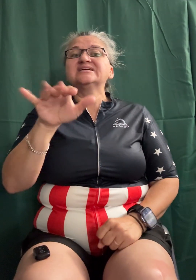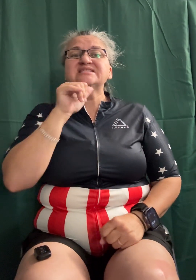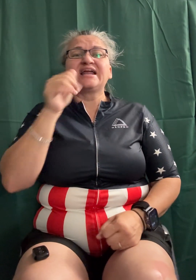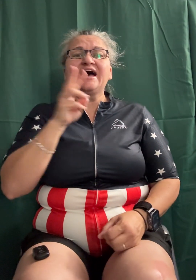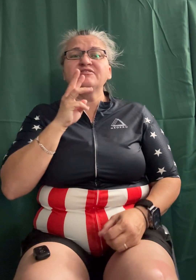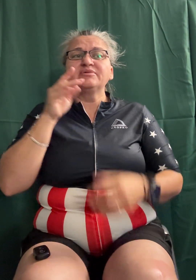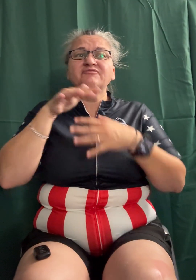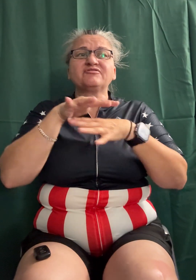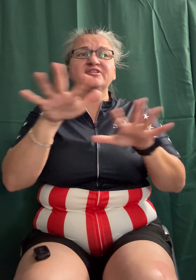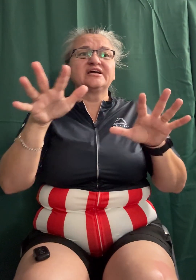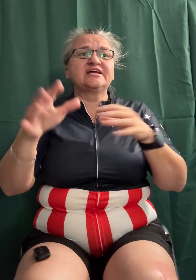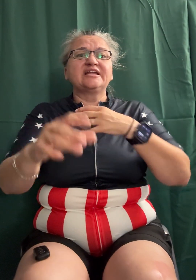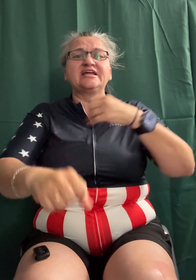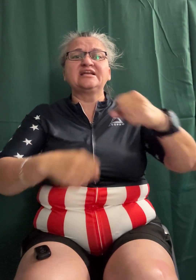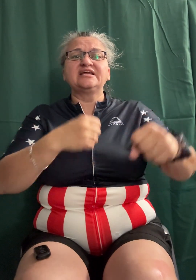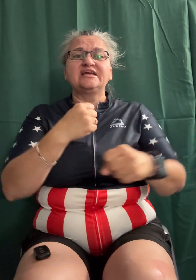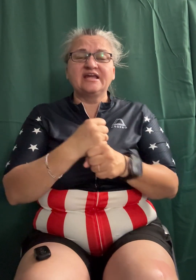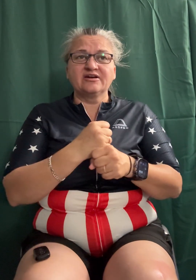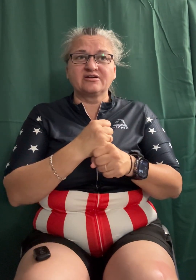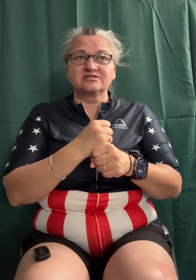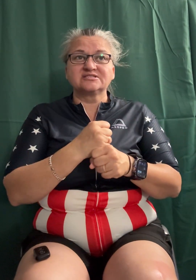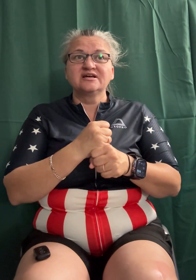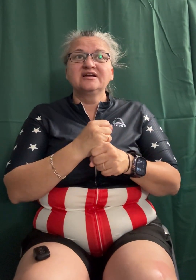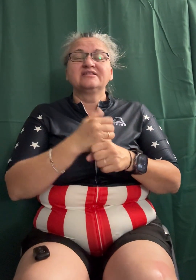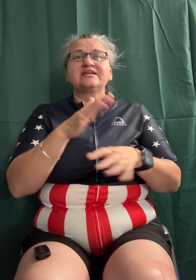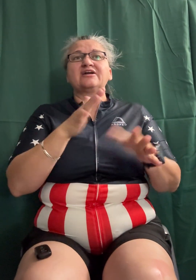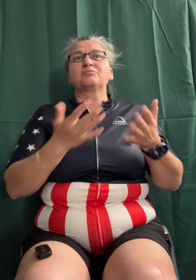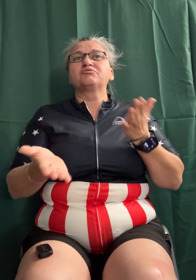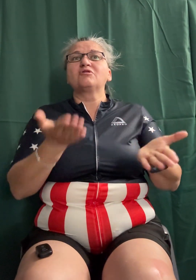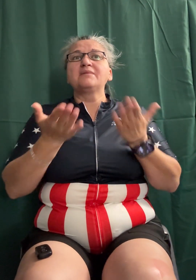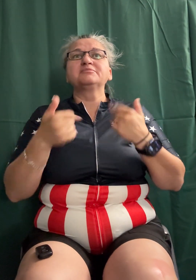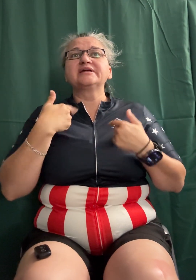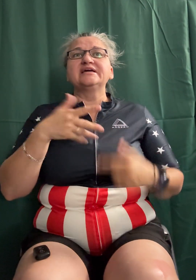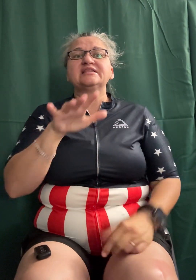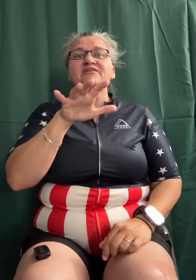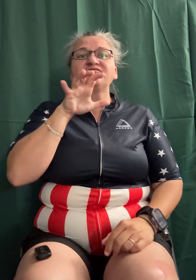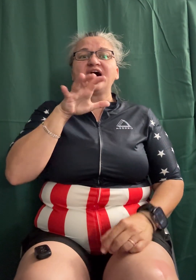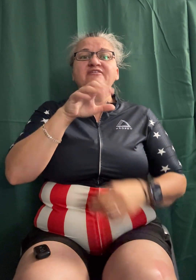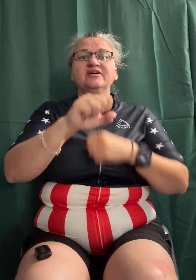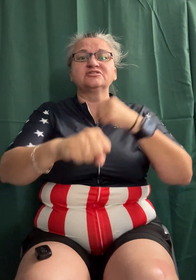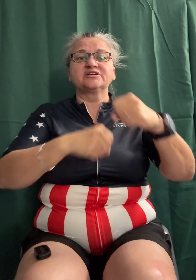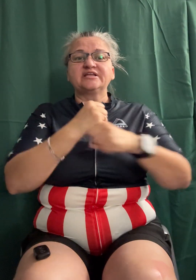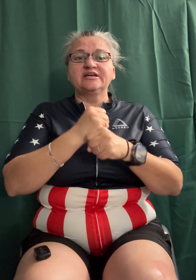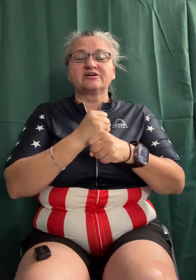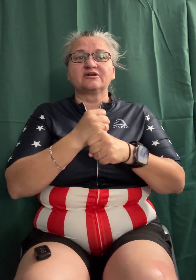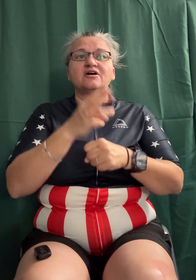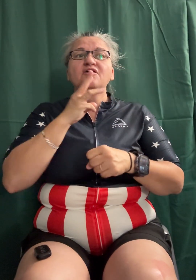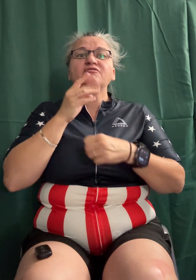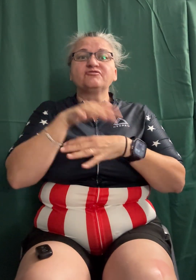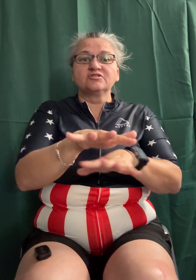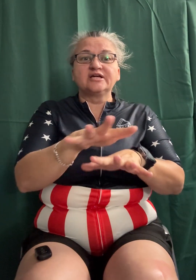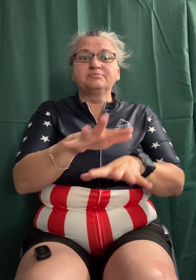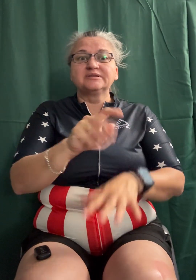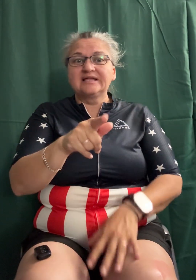that haven't been flooded in years, that are probably in the 500-year